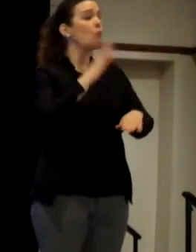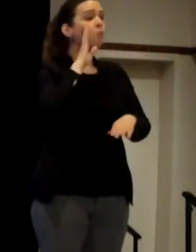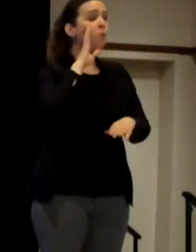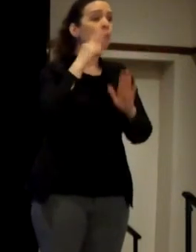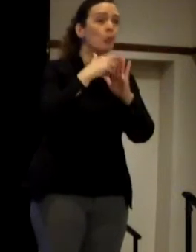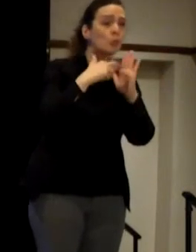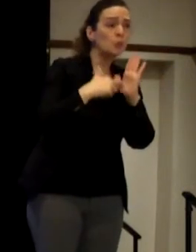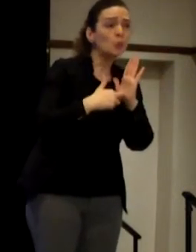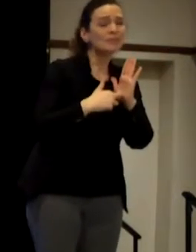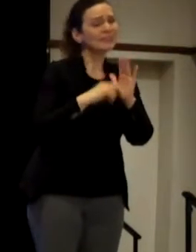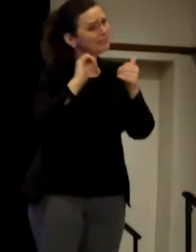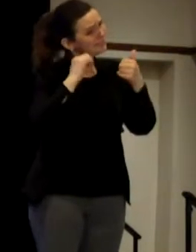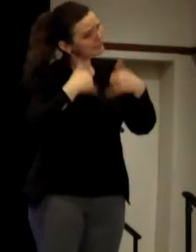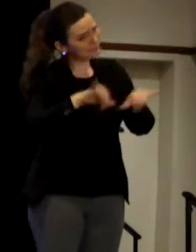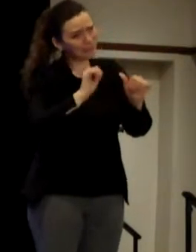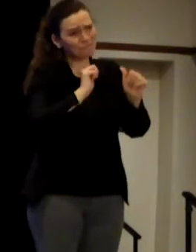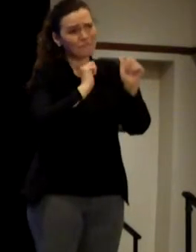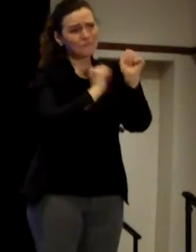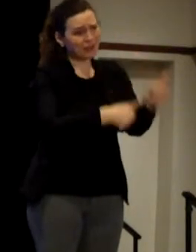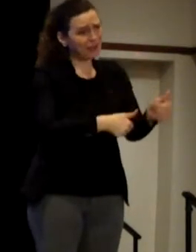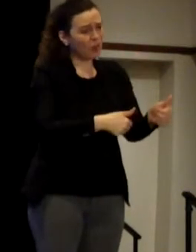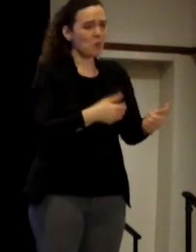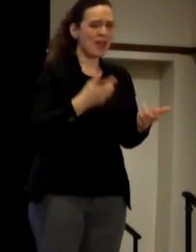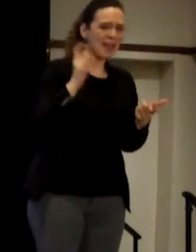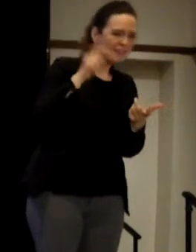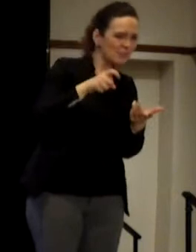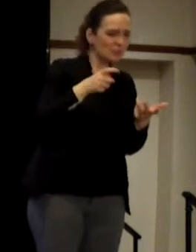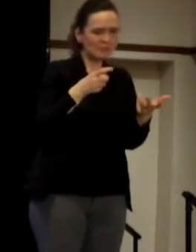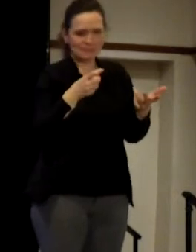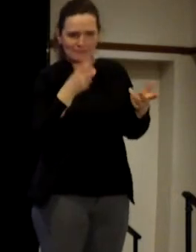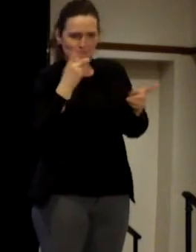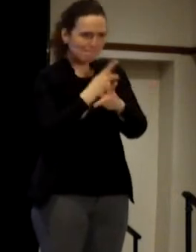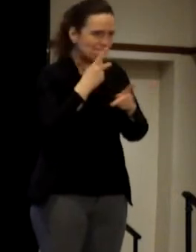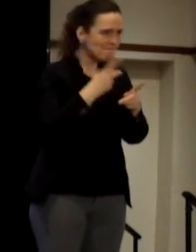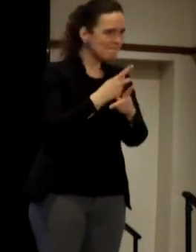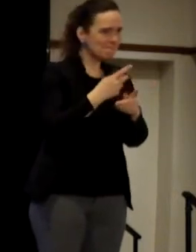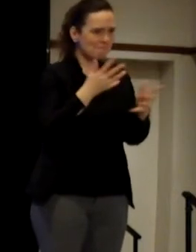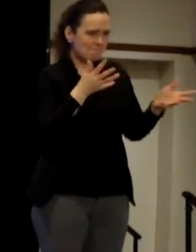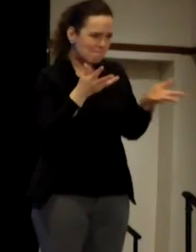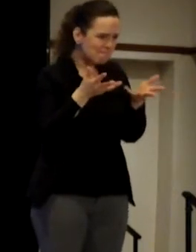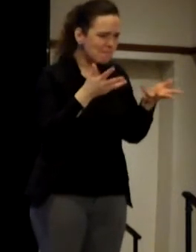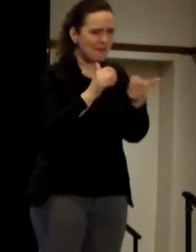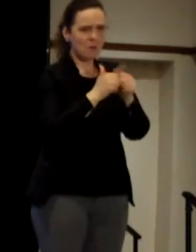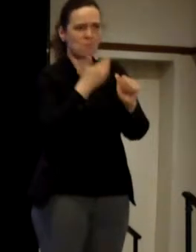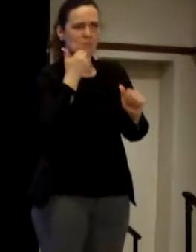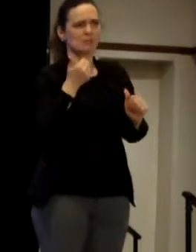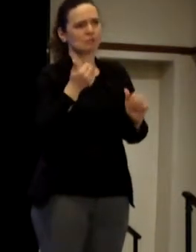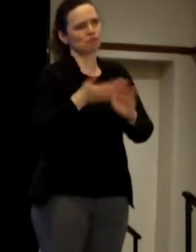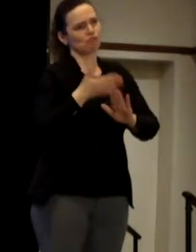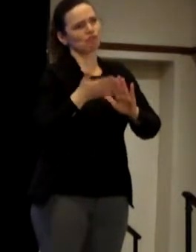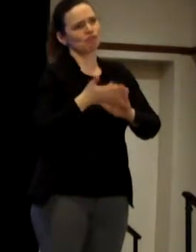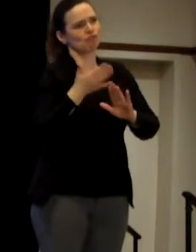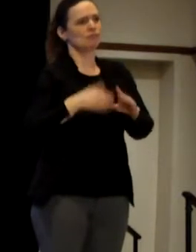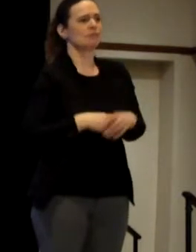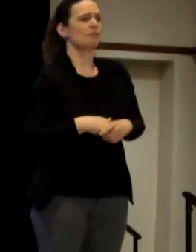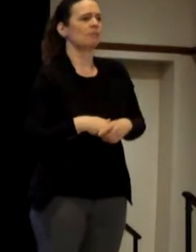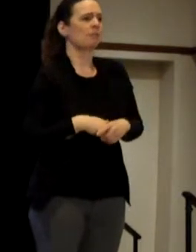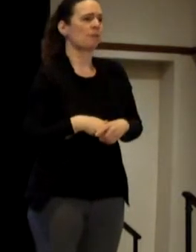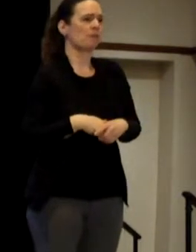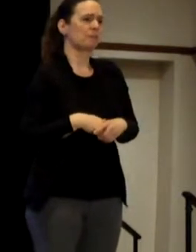the industry and will things happen based off of the rules. You will not have a concert season